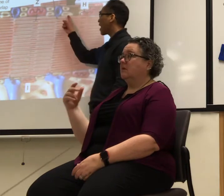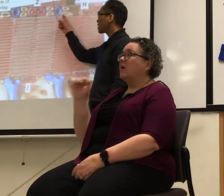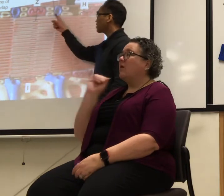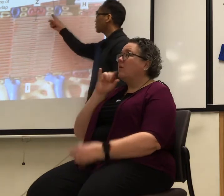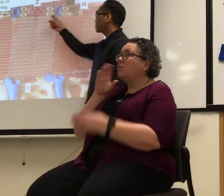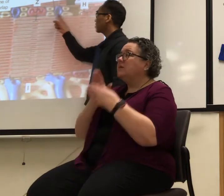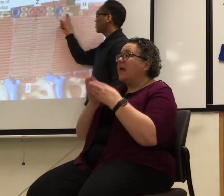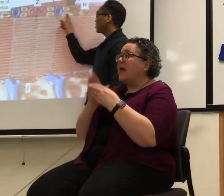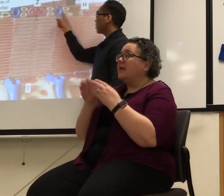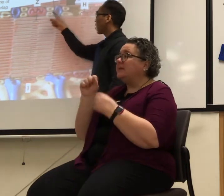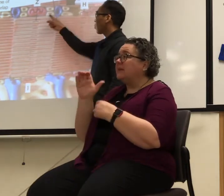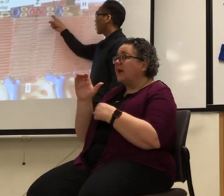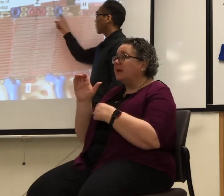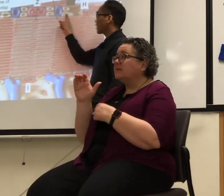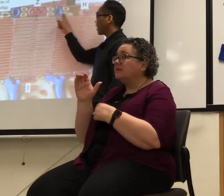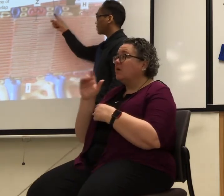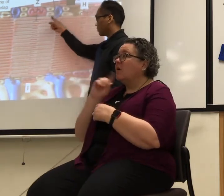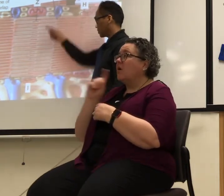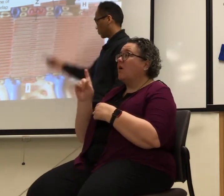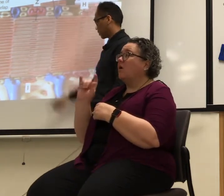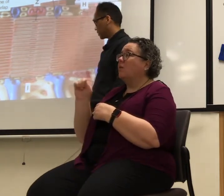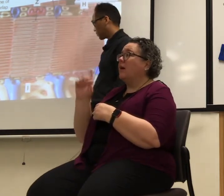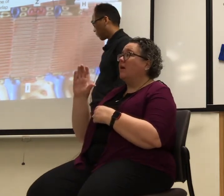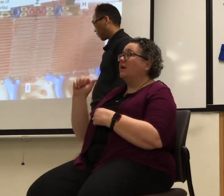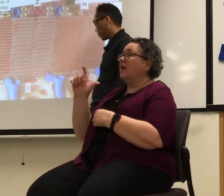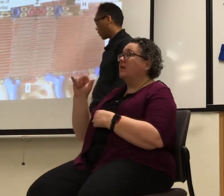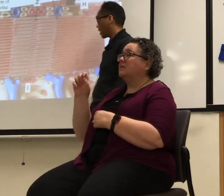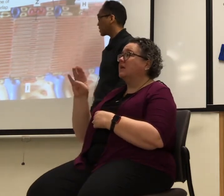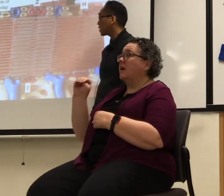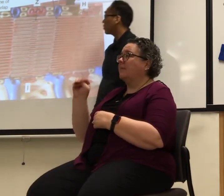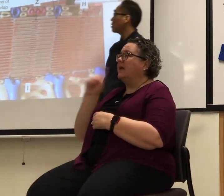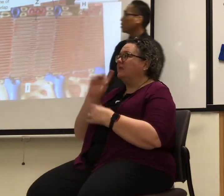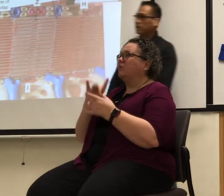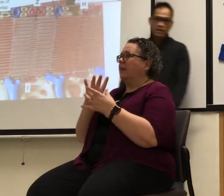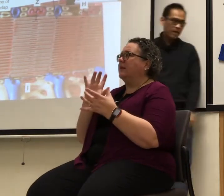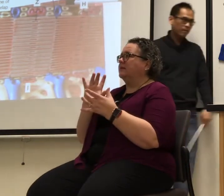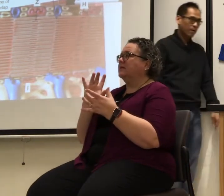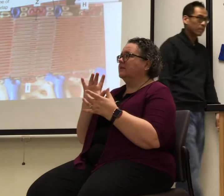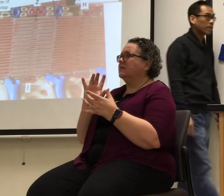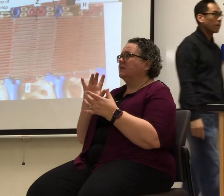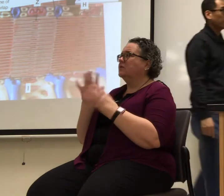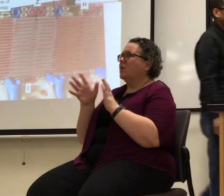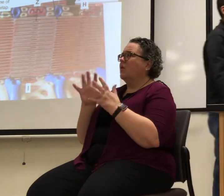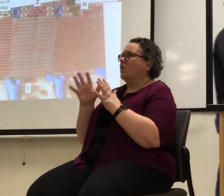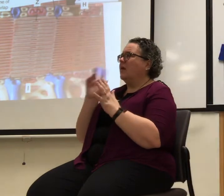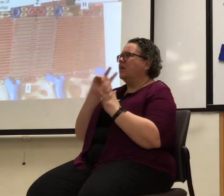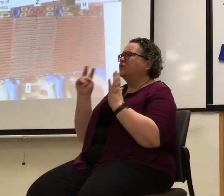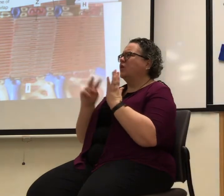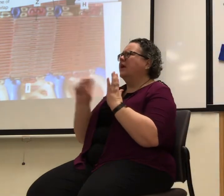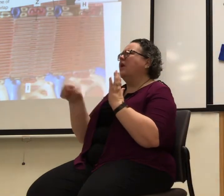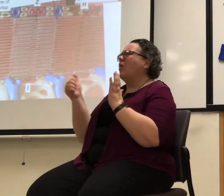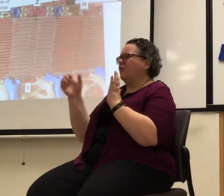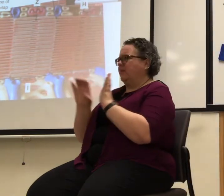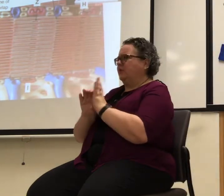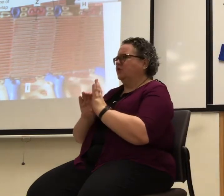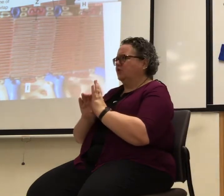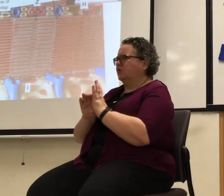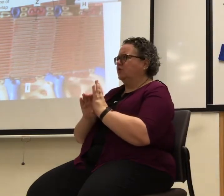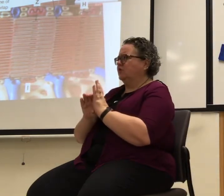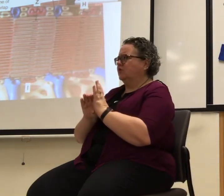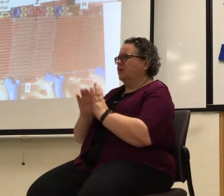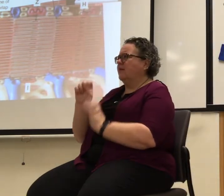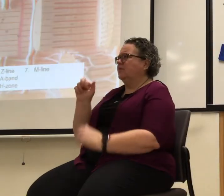end sacs are where the calcium is released from. Okay, so let's kind of look at other pictures of